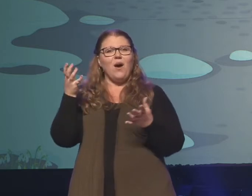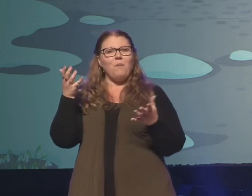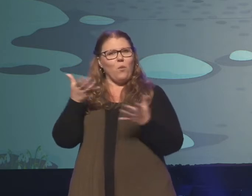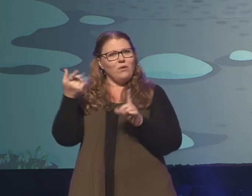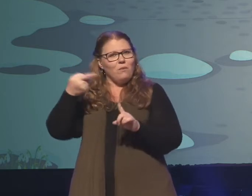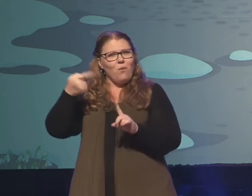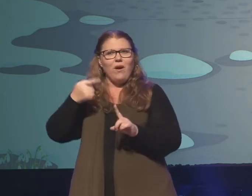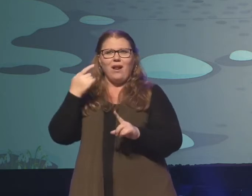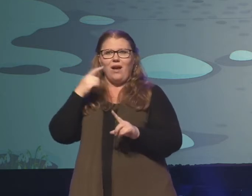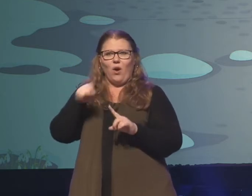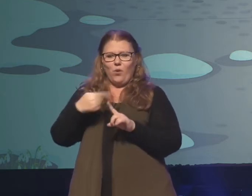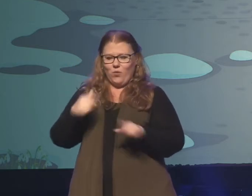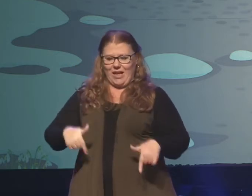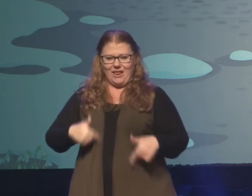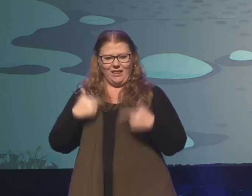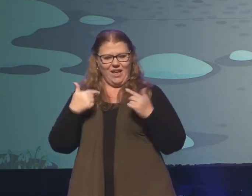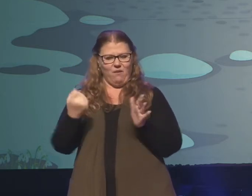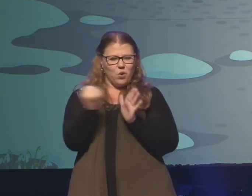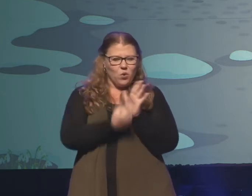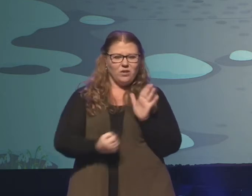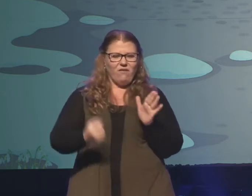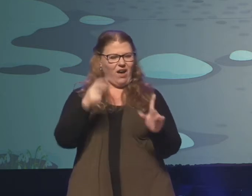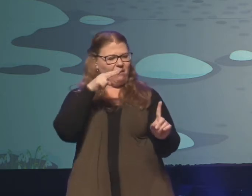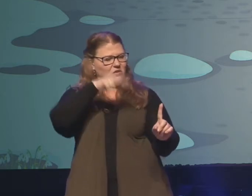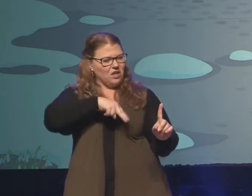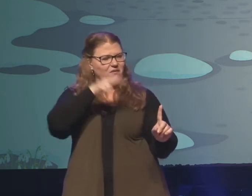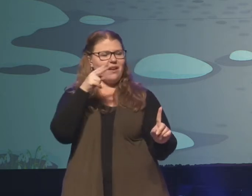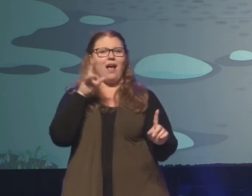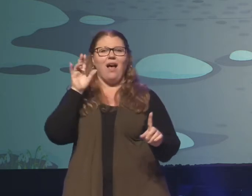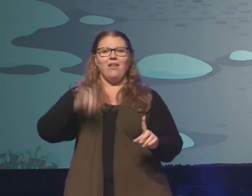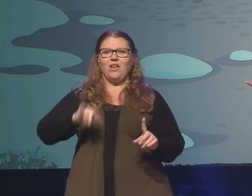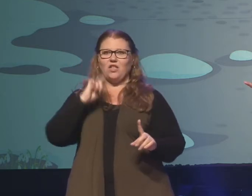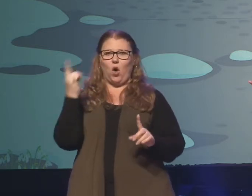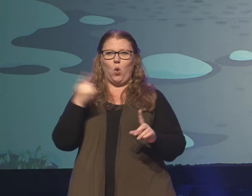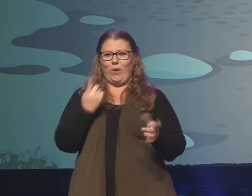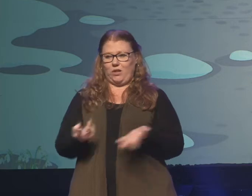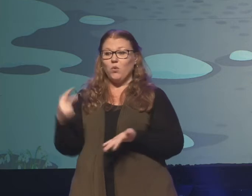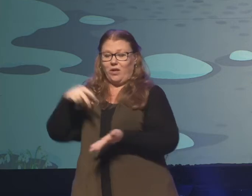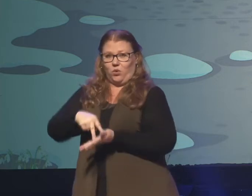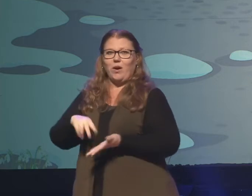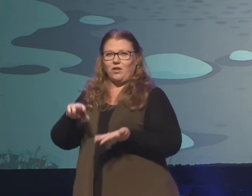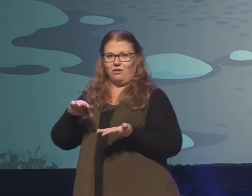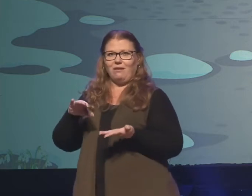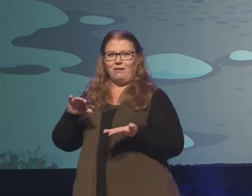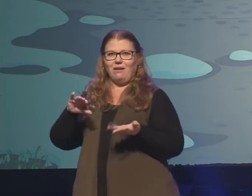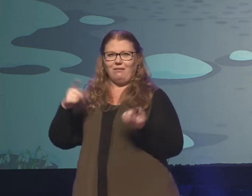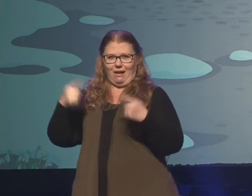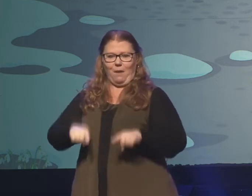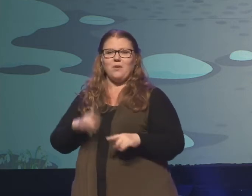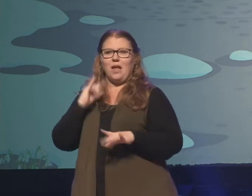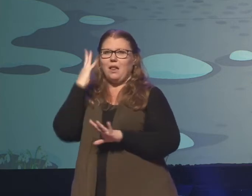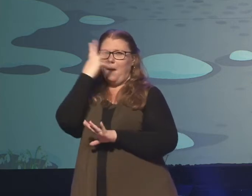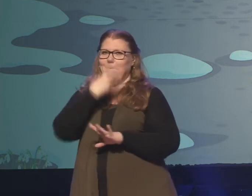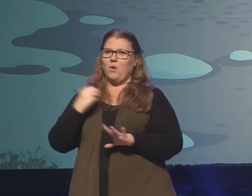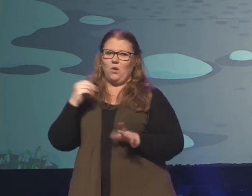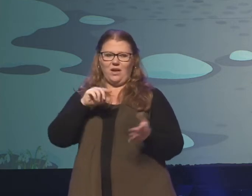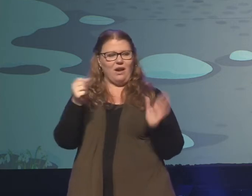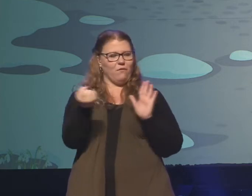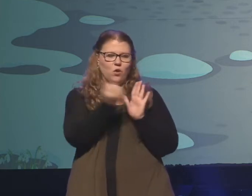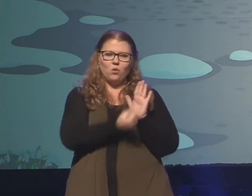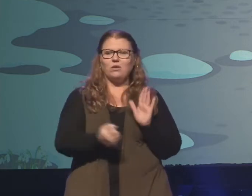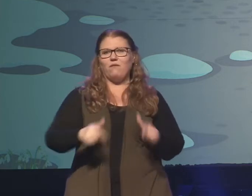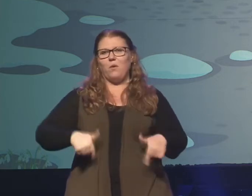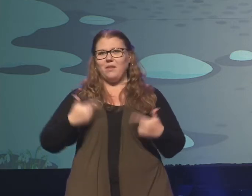live this out, when we crucify objectification, there's always a resurrection. That's the beauty of the cruciform life. There's